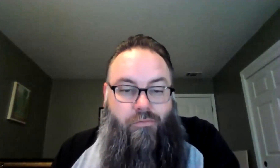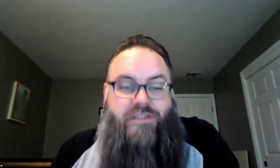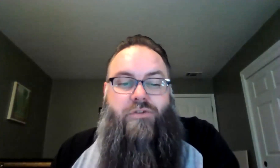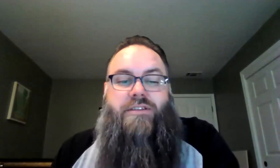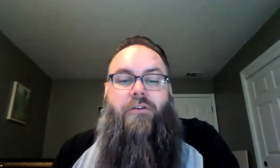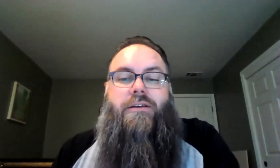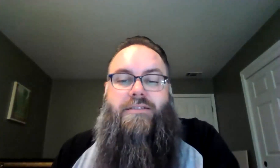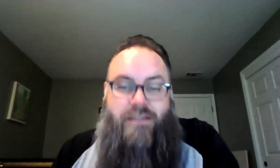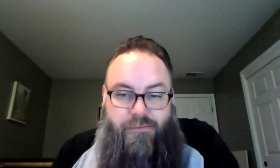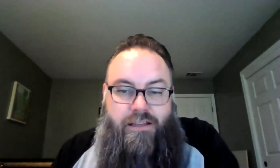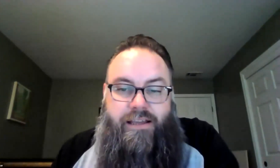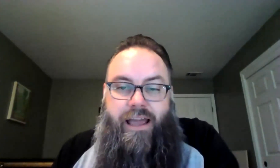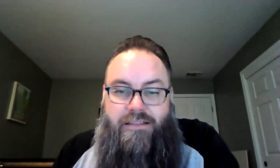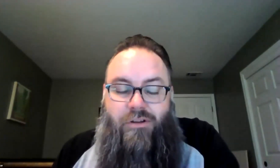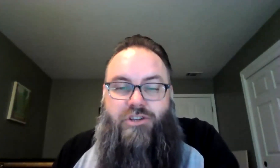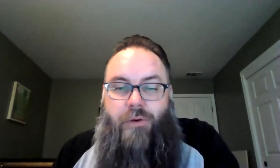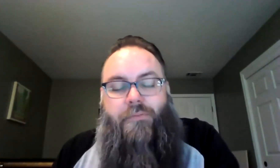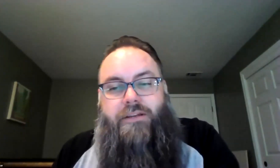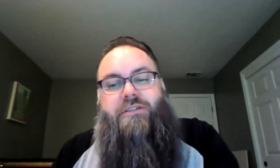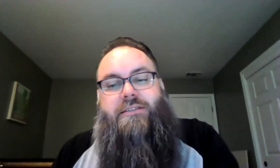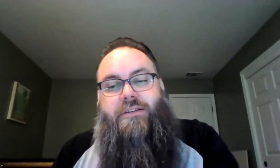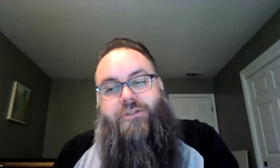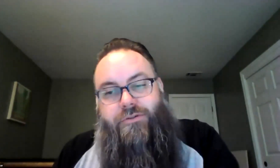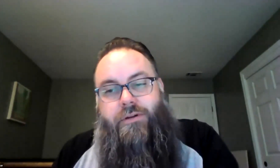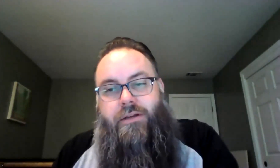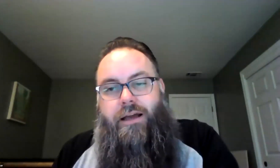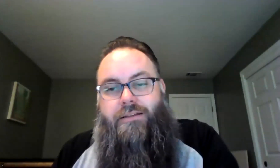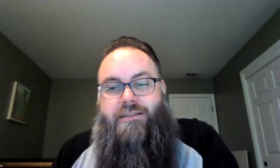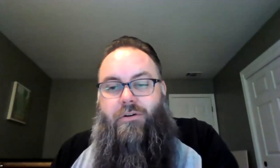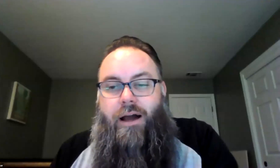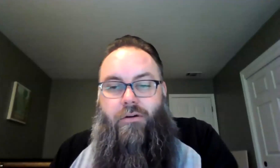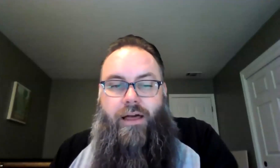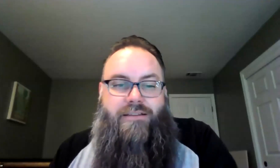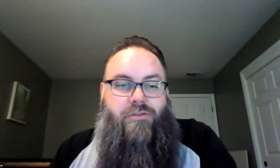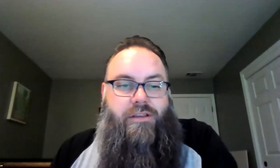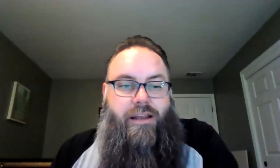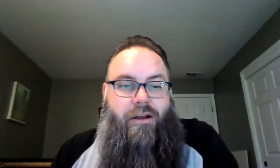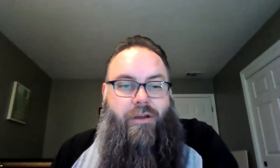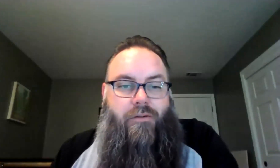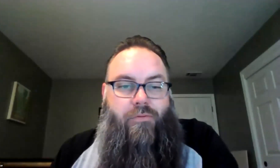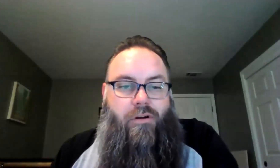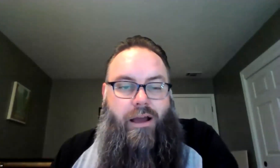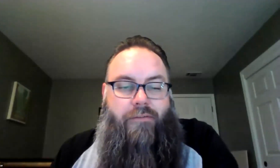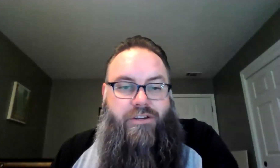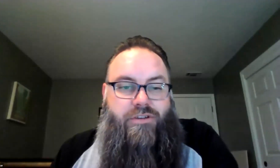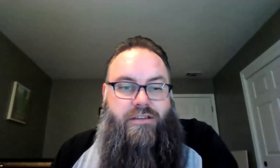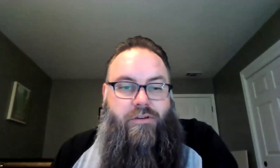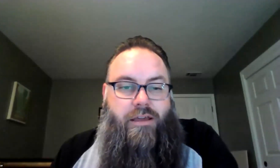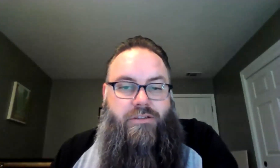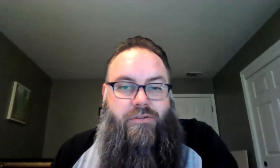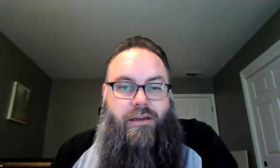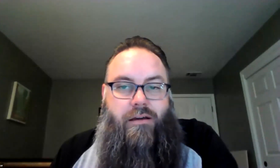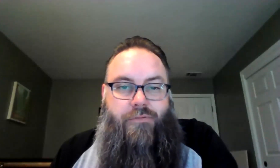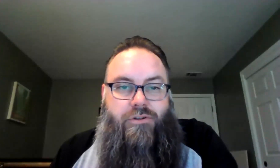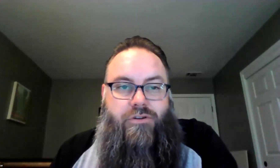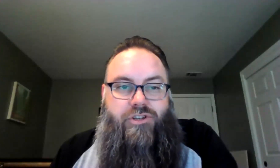our under-resourced areas significantly. And it's a large population center too. And so I know that is certainly an area where I have an interest at